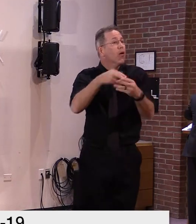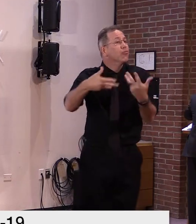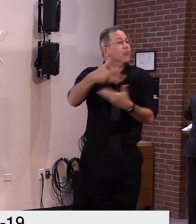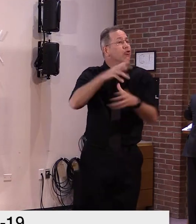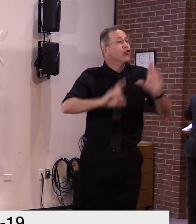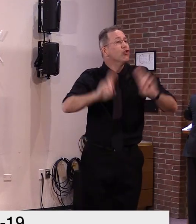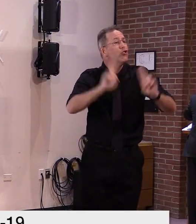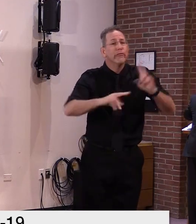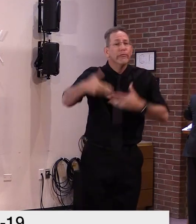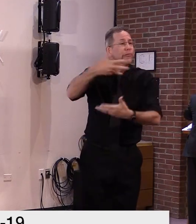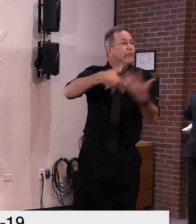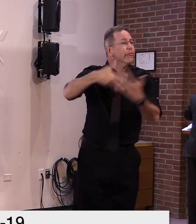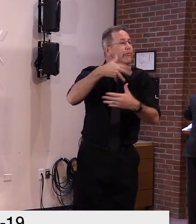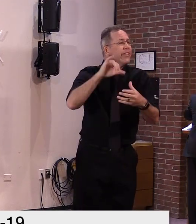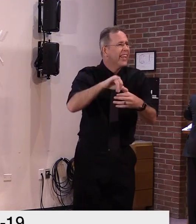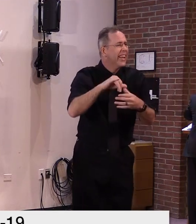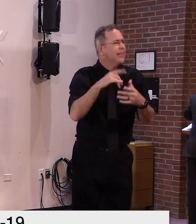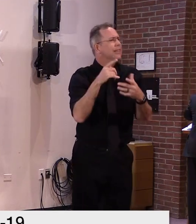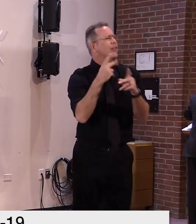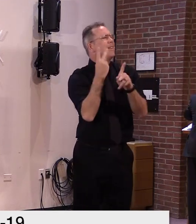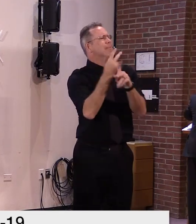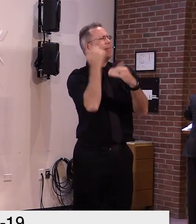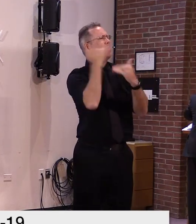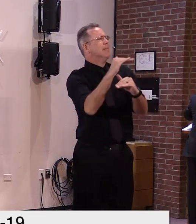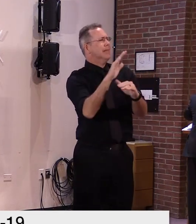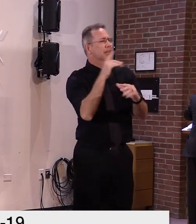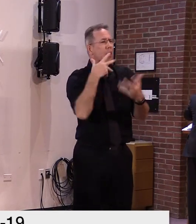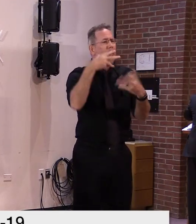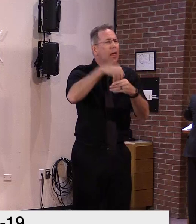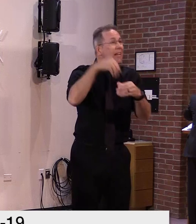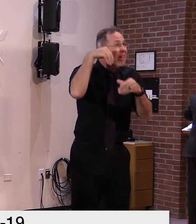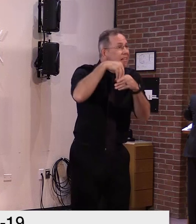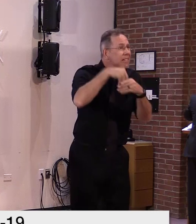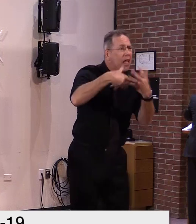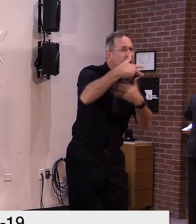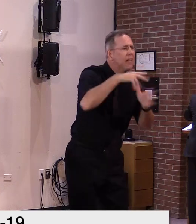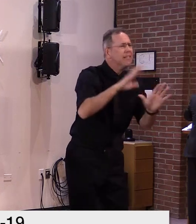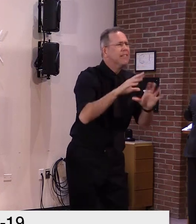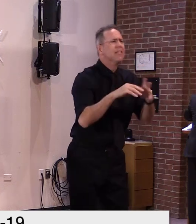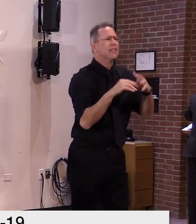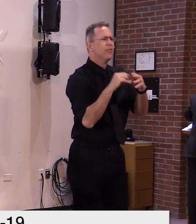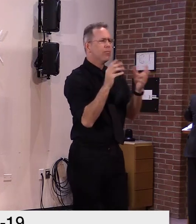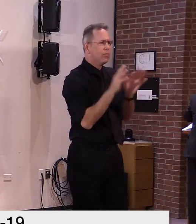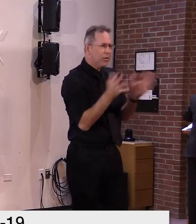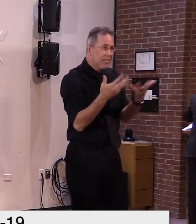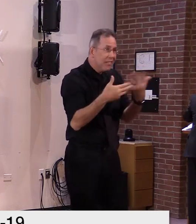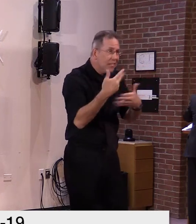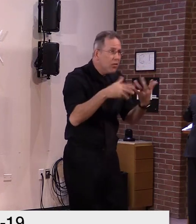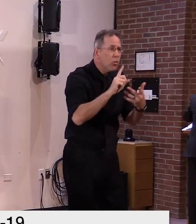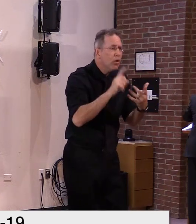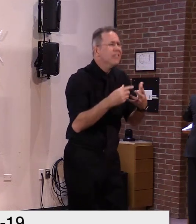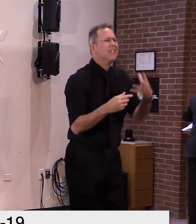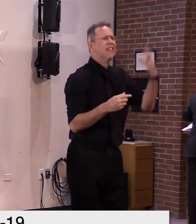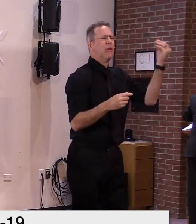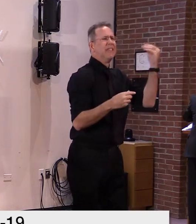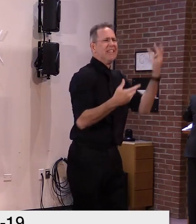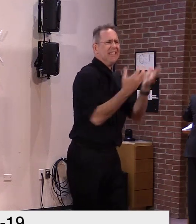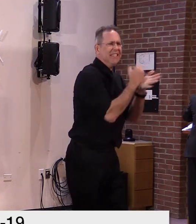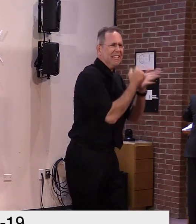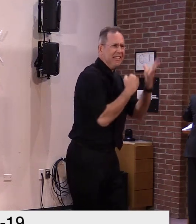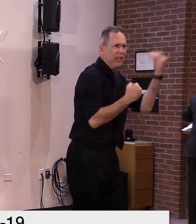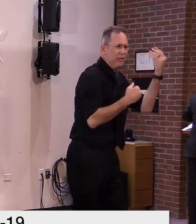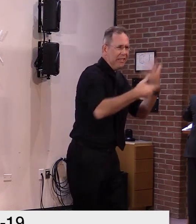to as few as possible. But if you find yourself in a situation where that's not possible, it's important to follow our